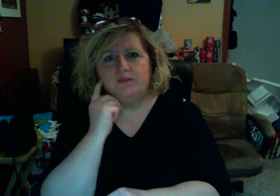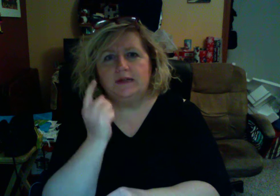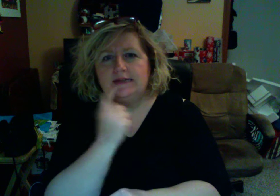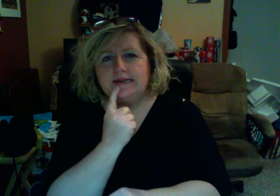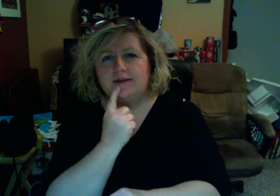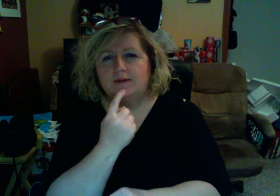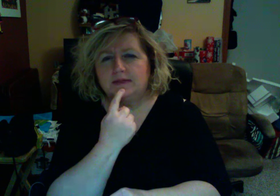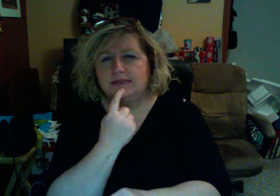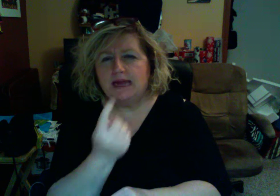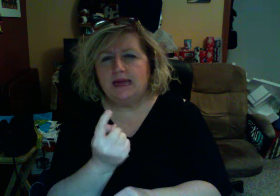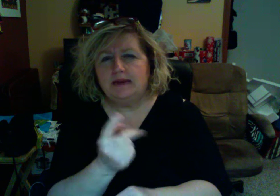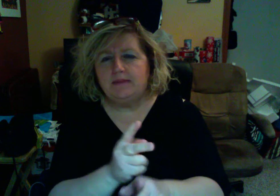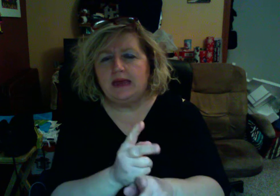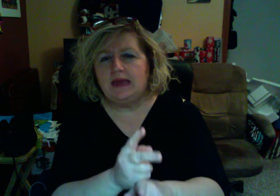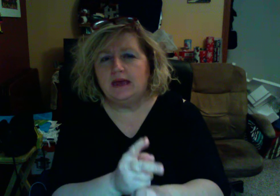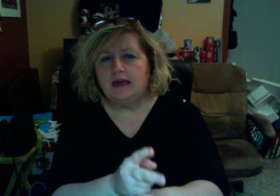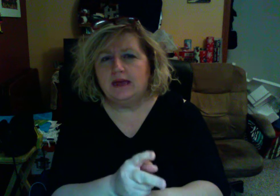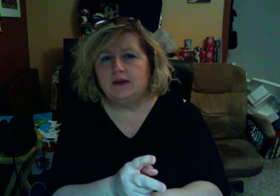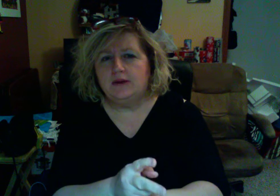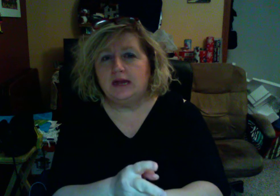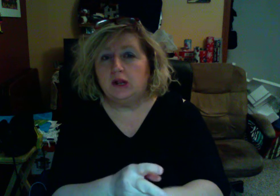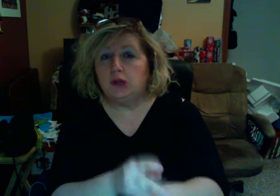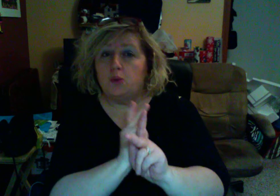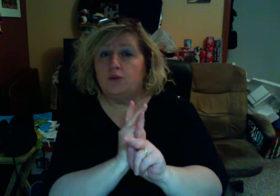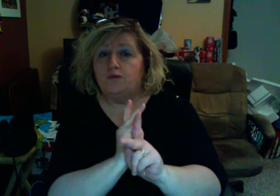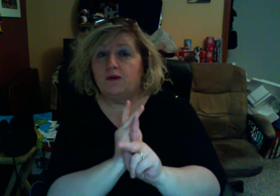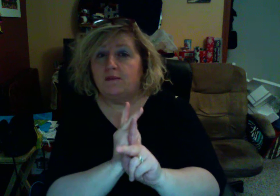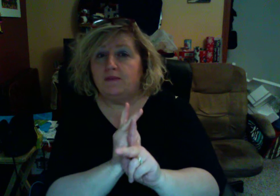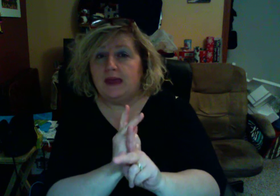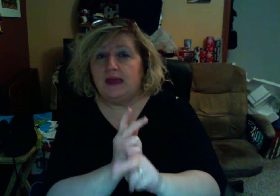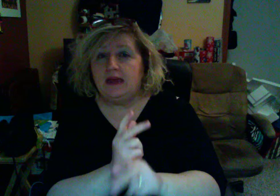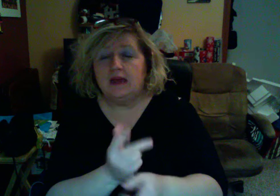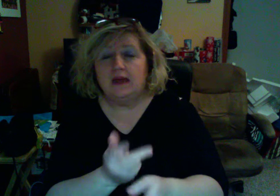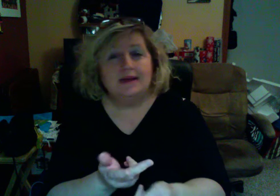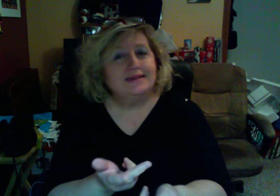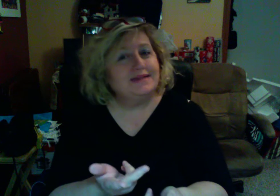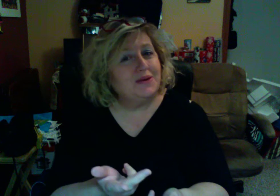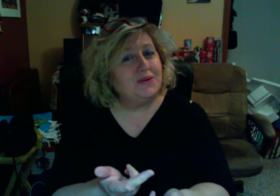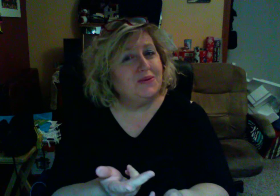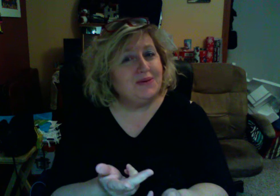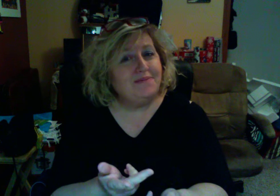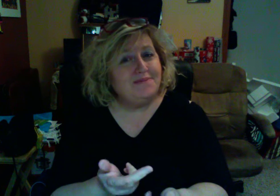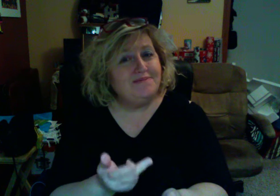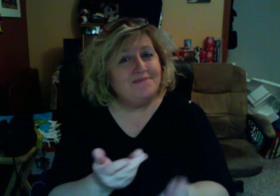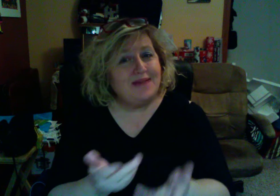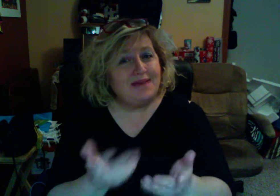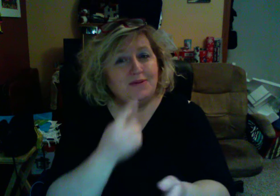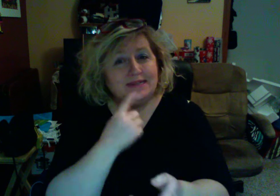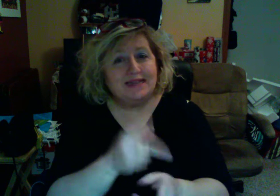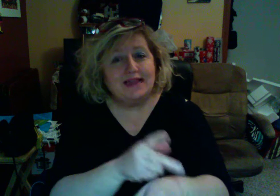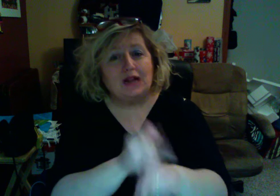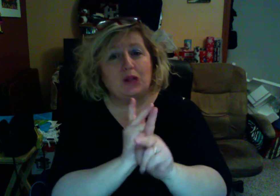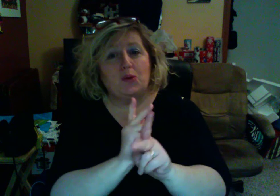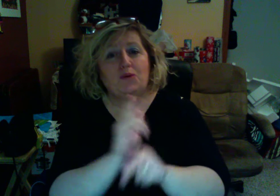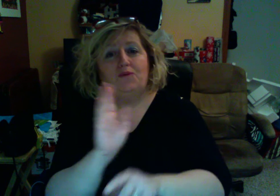of the deaf were saying, you get a loan from the bank. So you maybe would say that a loan from